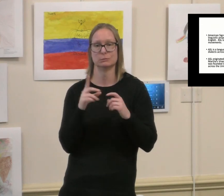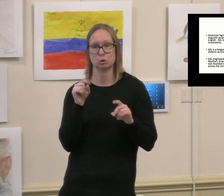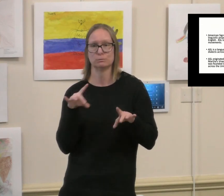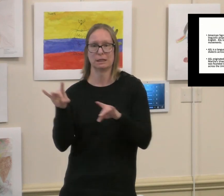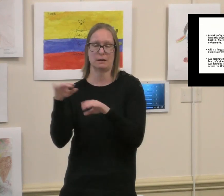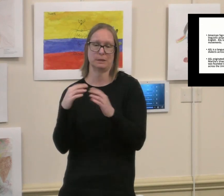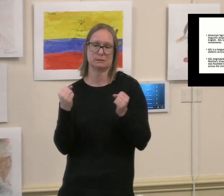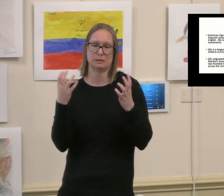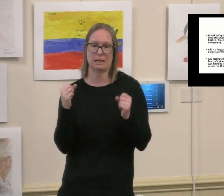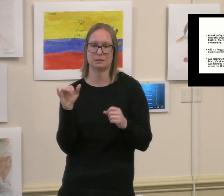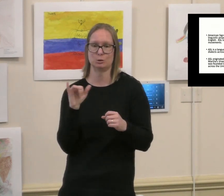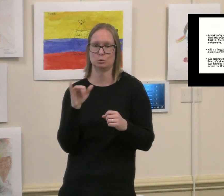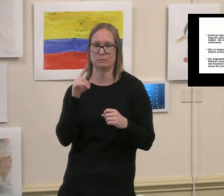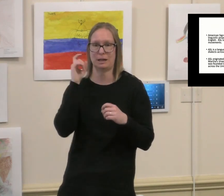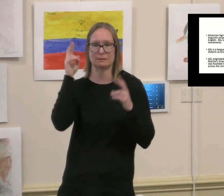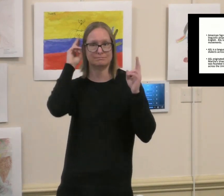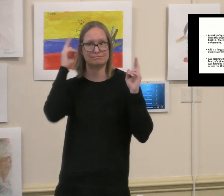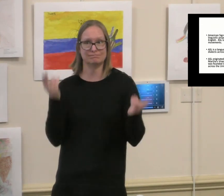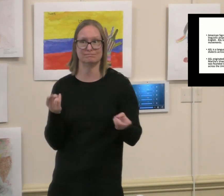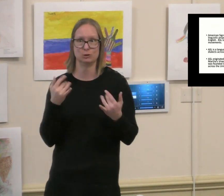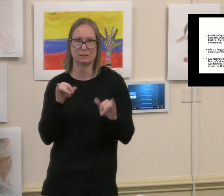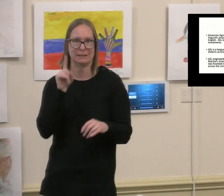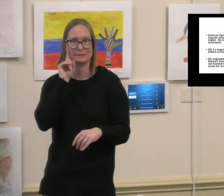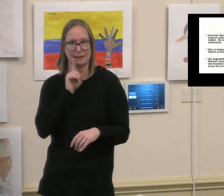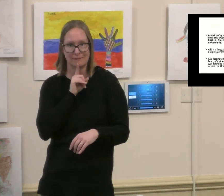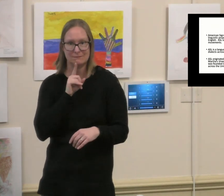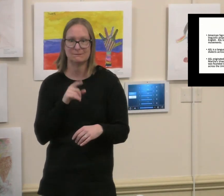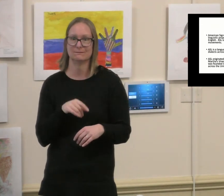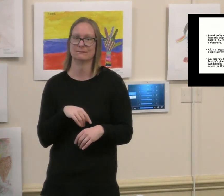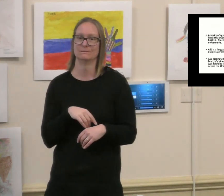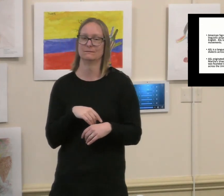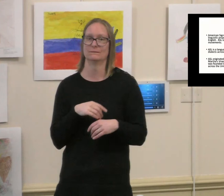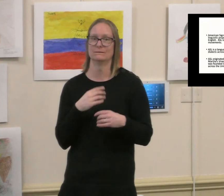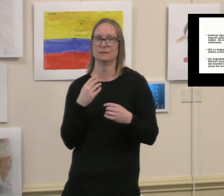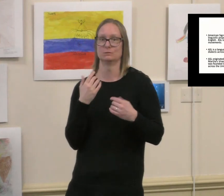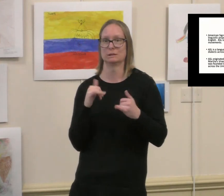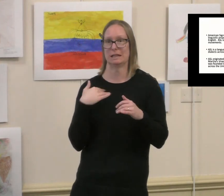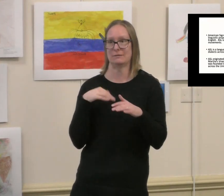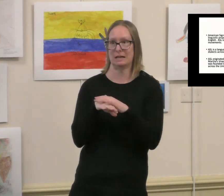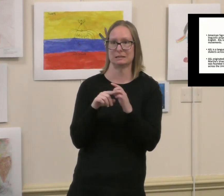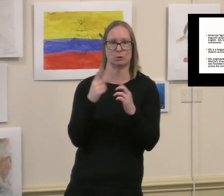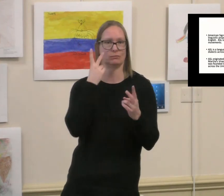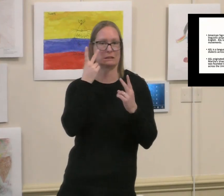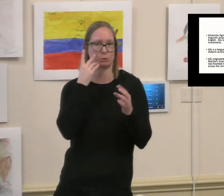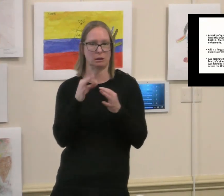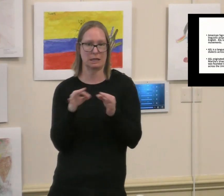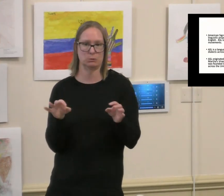wear assistive technology can pick up sign language as well, because if they take off their devices, they're still deaf.